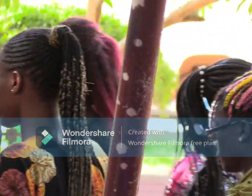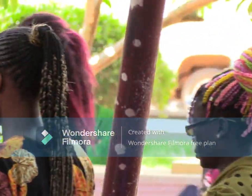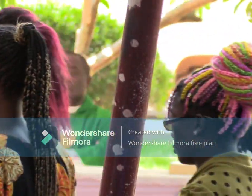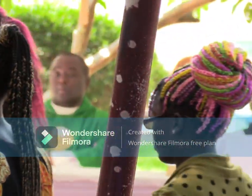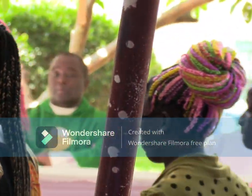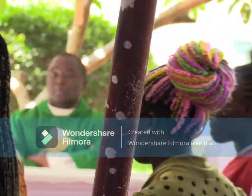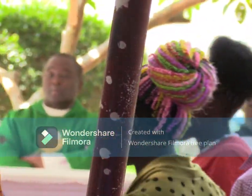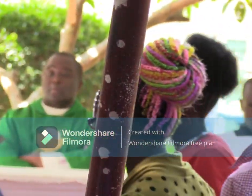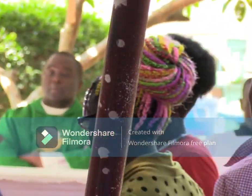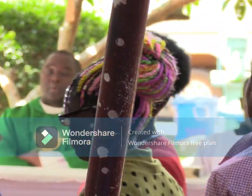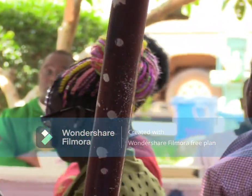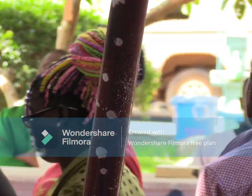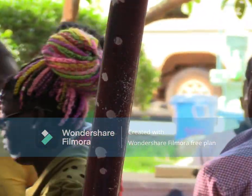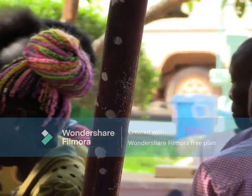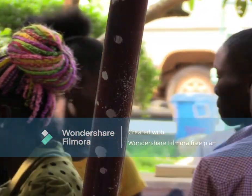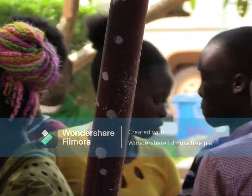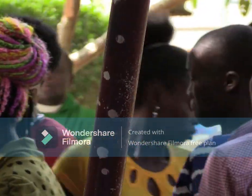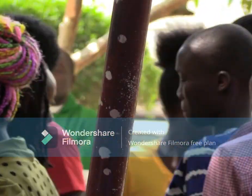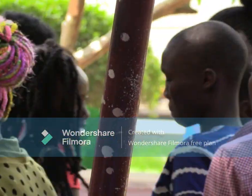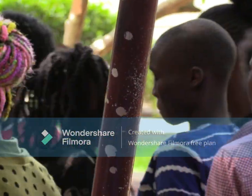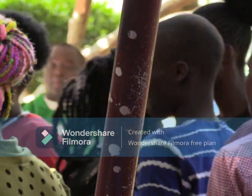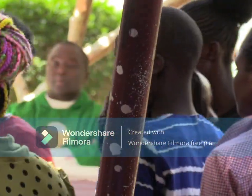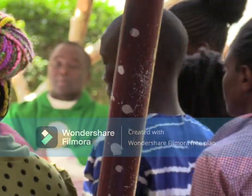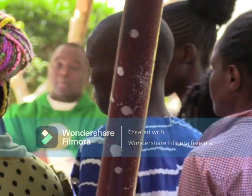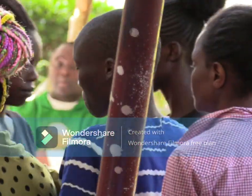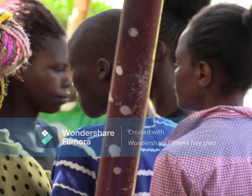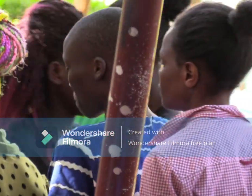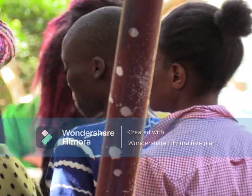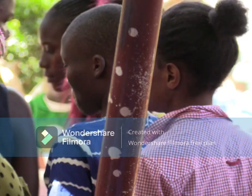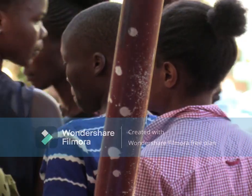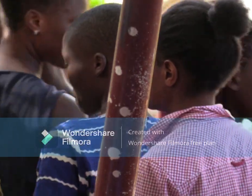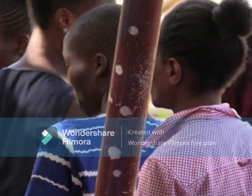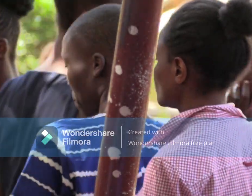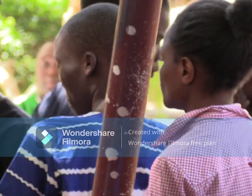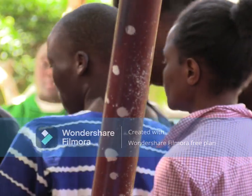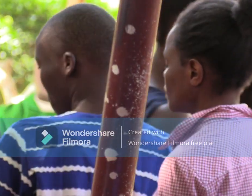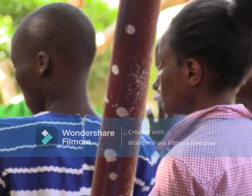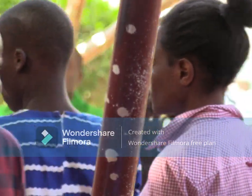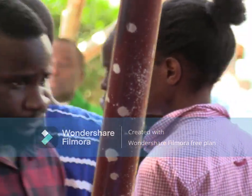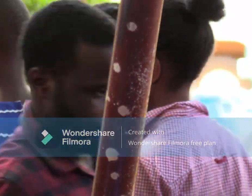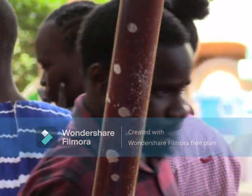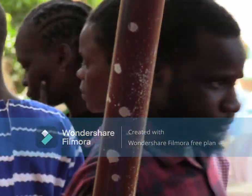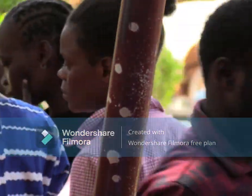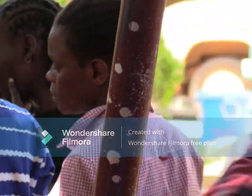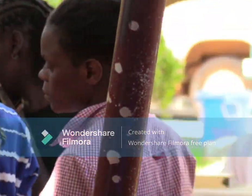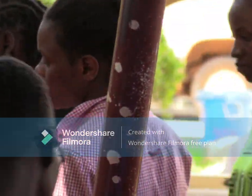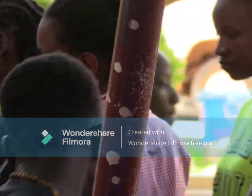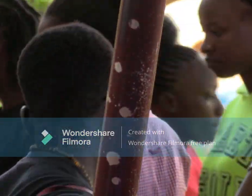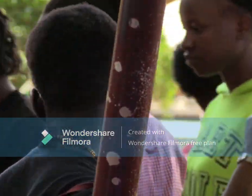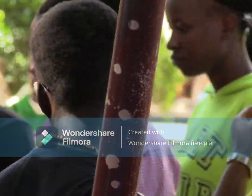communication skill across all the departments. And this is a requirement in their